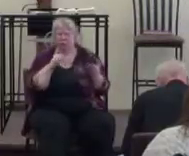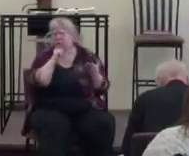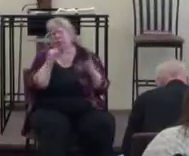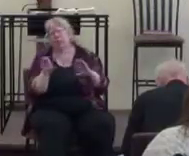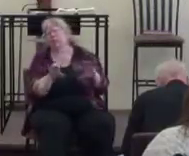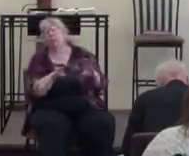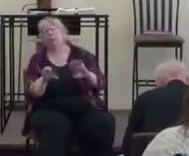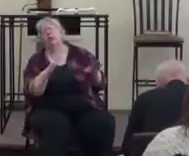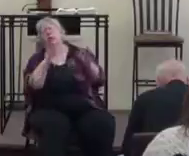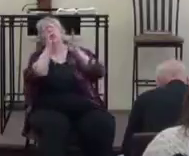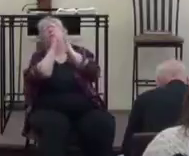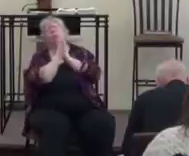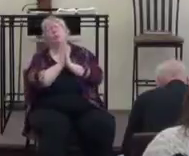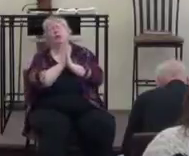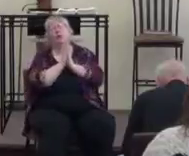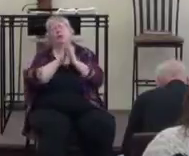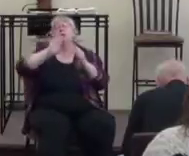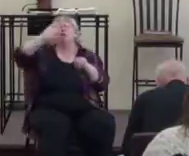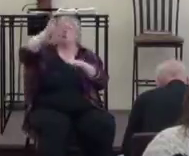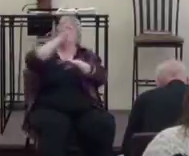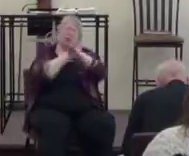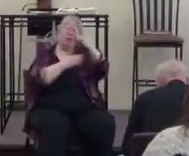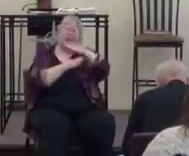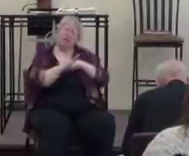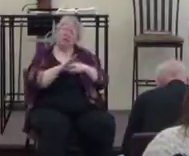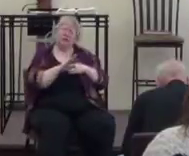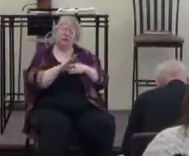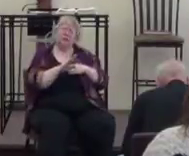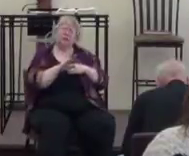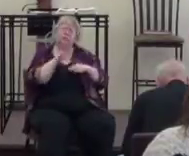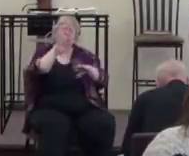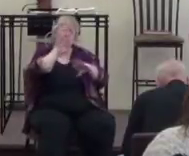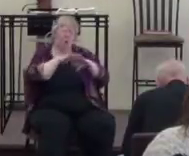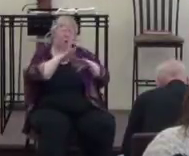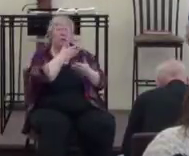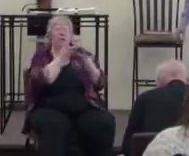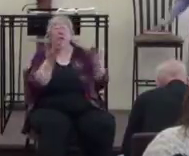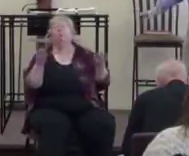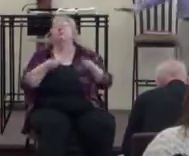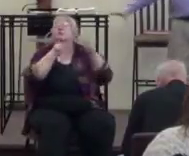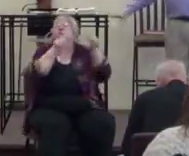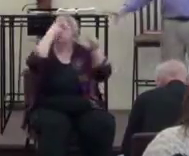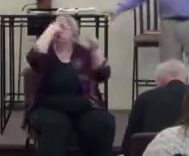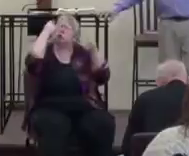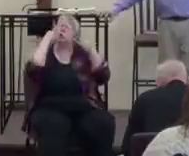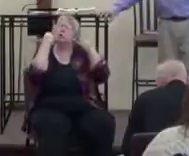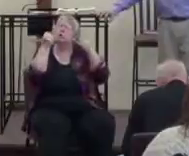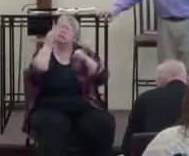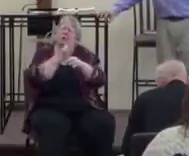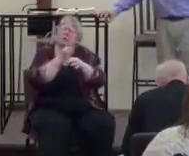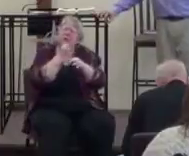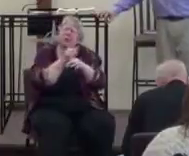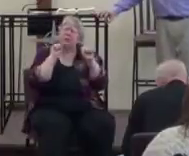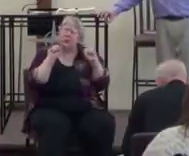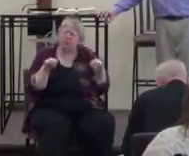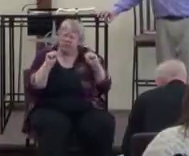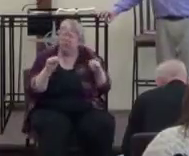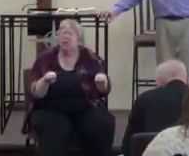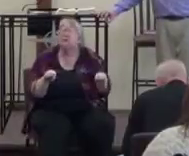pray that your hand would be all over them, God. Give them the courage. Give them the faith. Give them the ability,